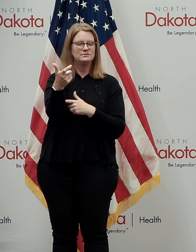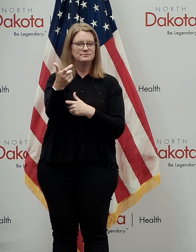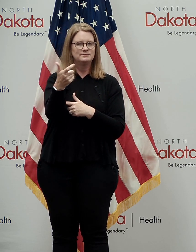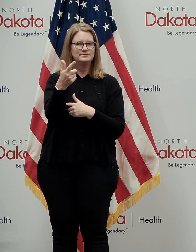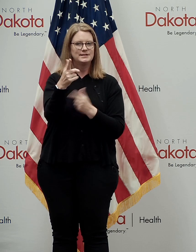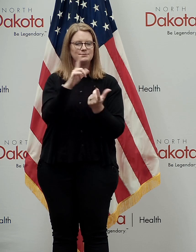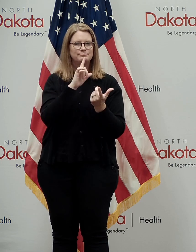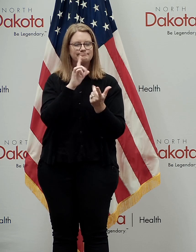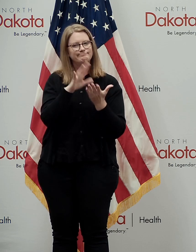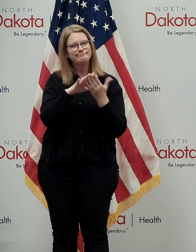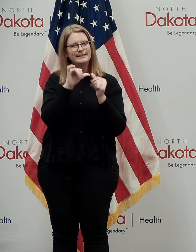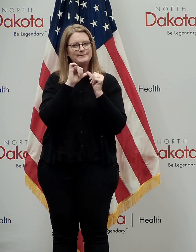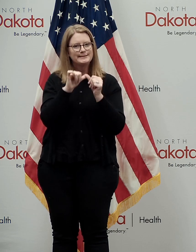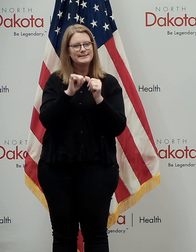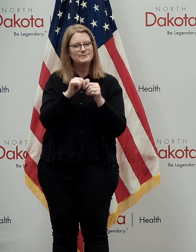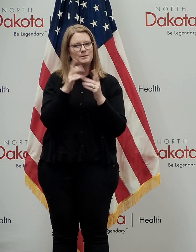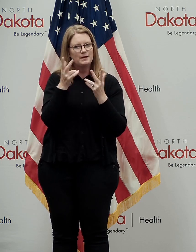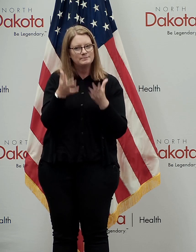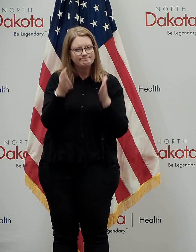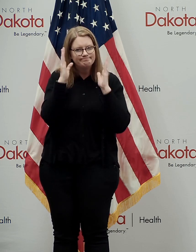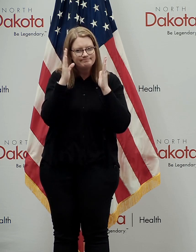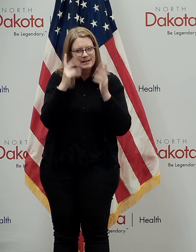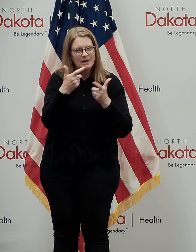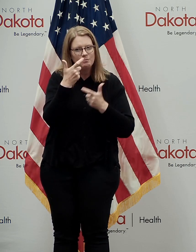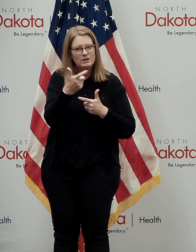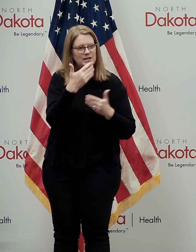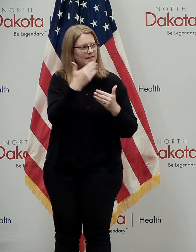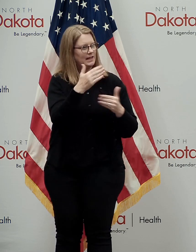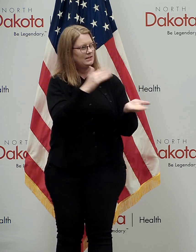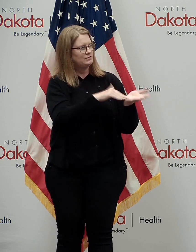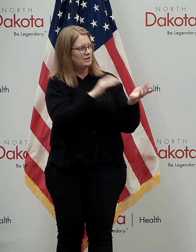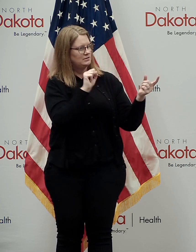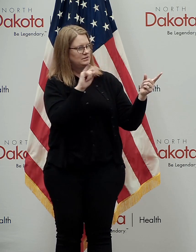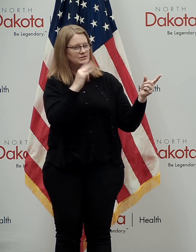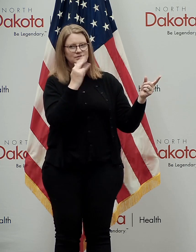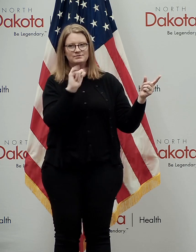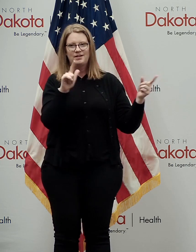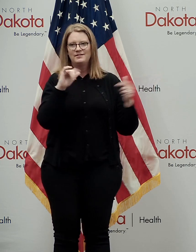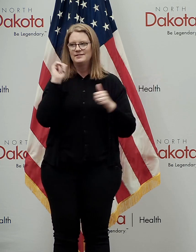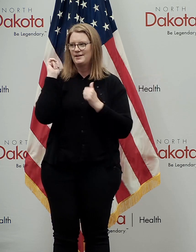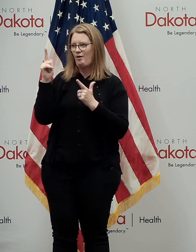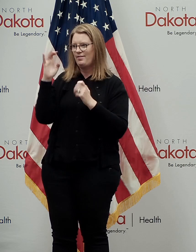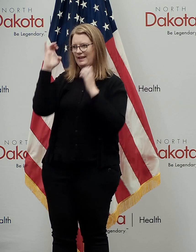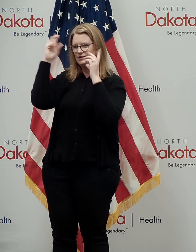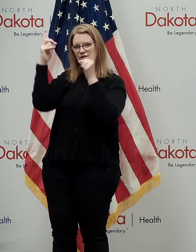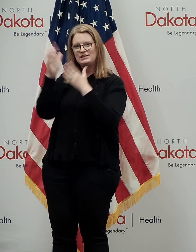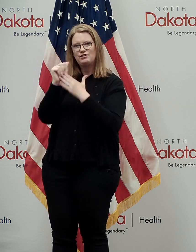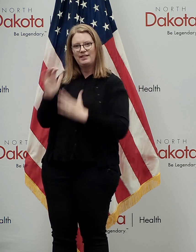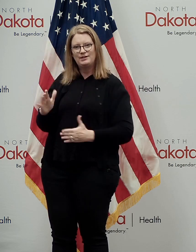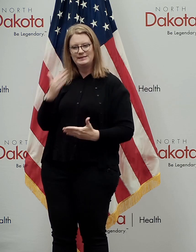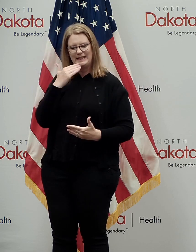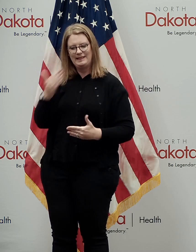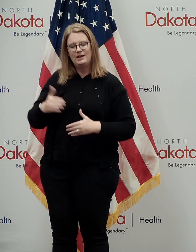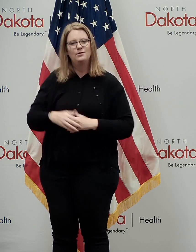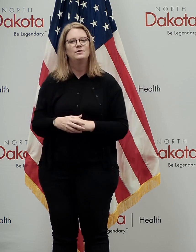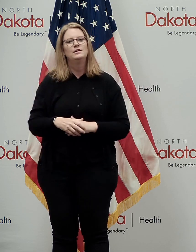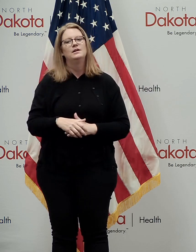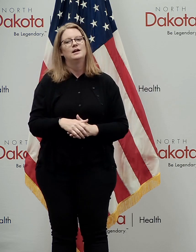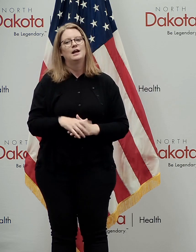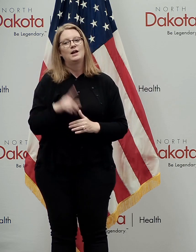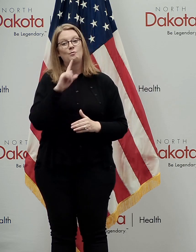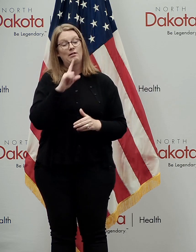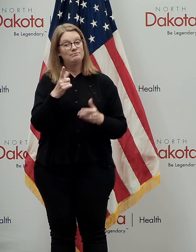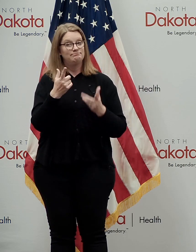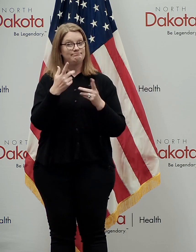informed. Thanks, Dr. Stahl, for you and your team. Thanks, Superintendent Baesler and all the education leaders that are doing the great work there. And let's keep